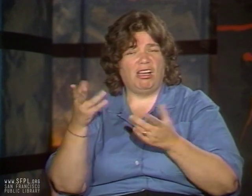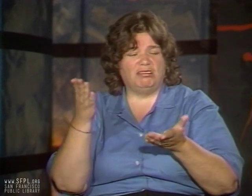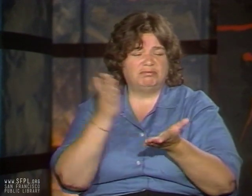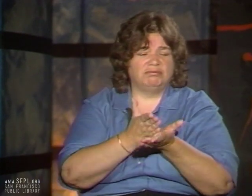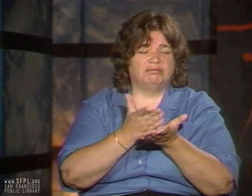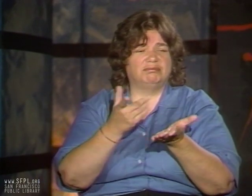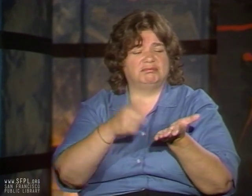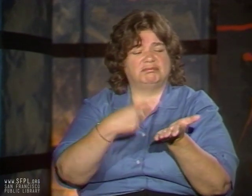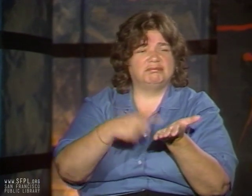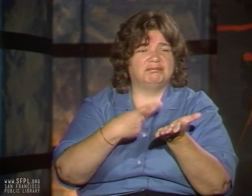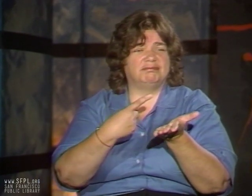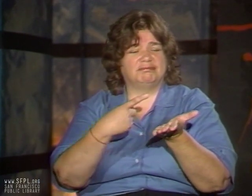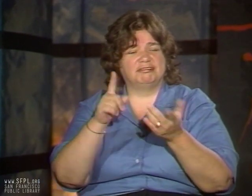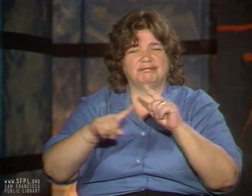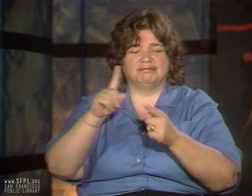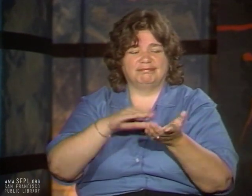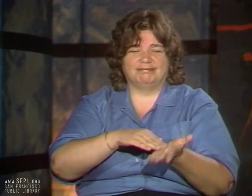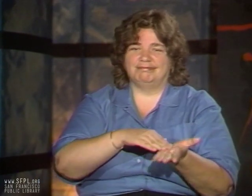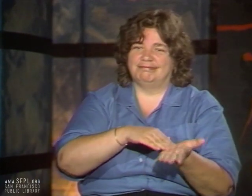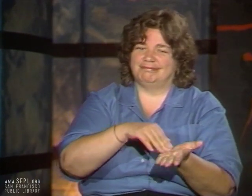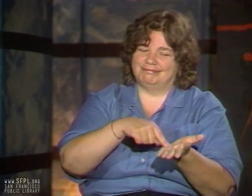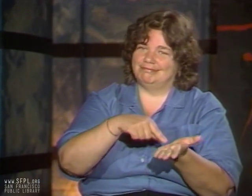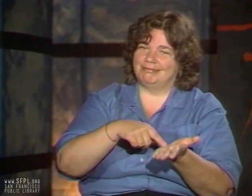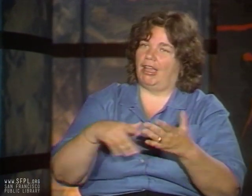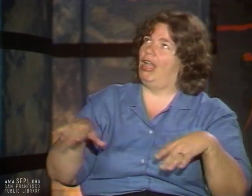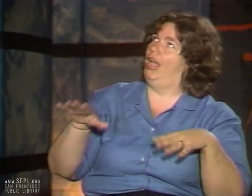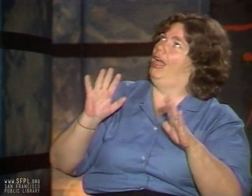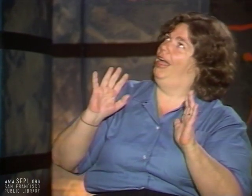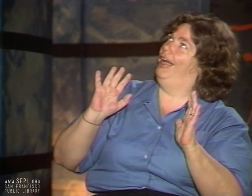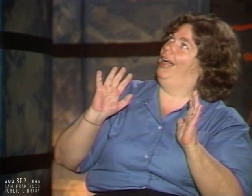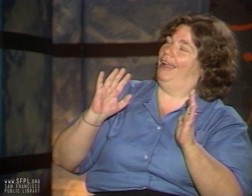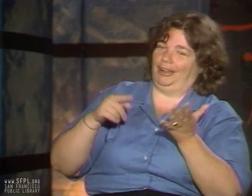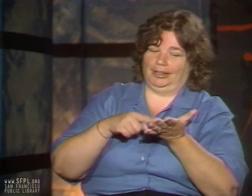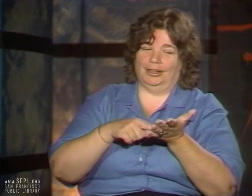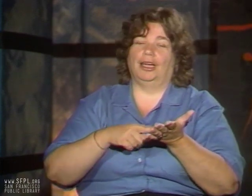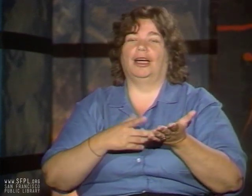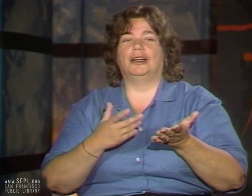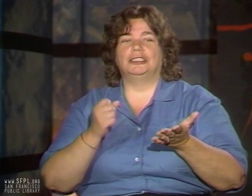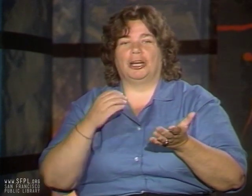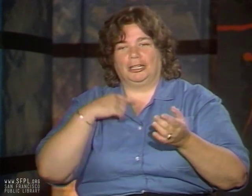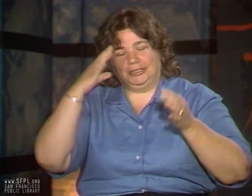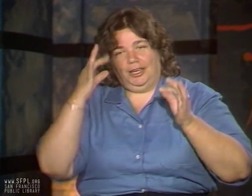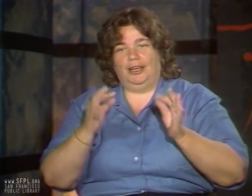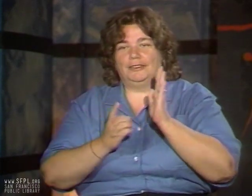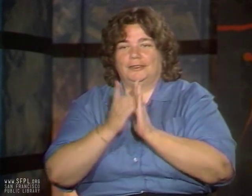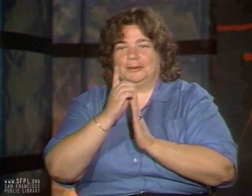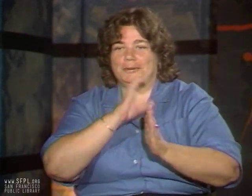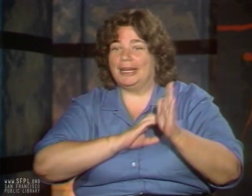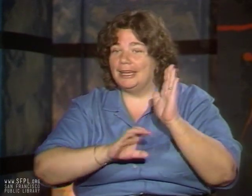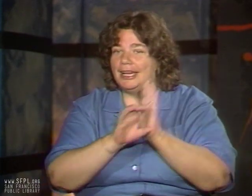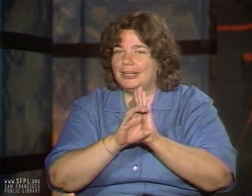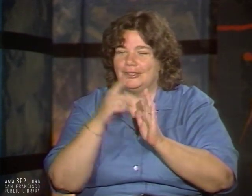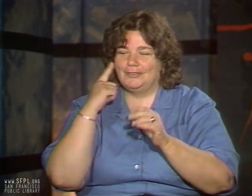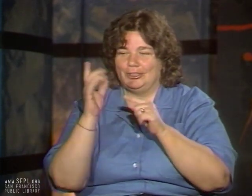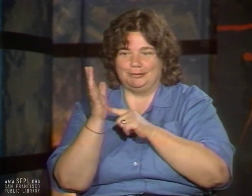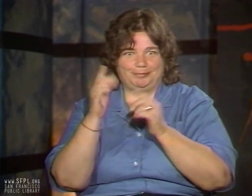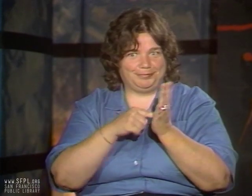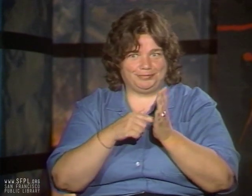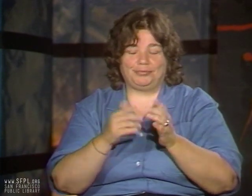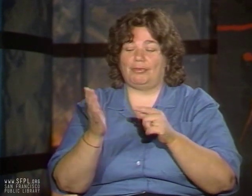takes the active role while the left serves as a base. As you can see, poor Lefty is always a doormat. My hands inherently seem to have their own